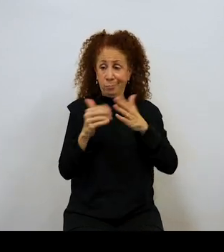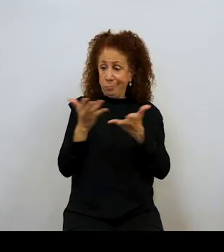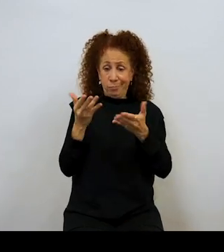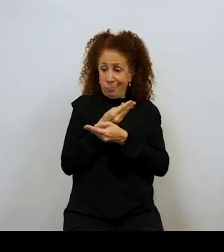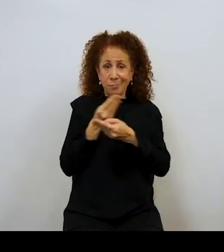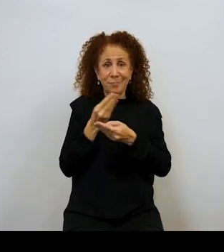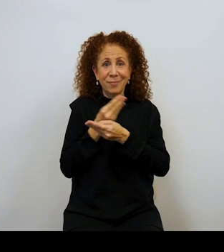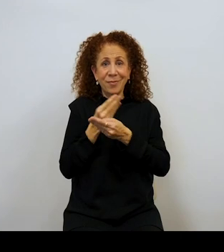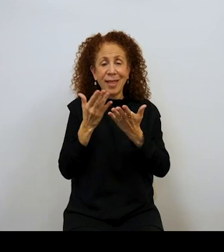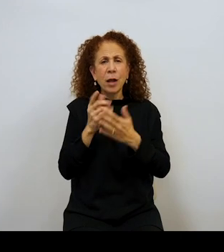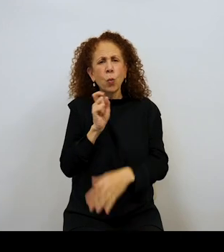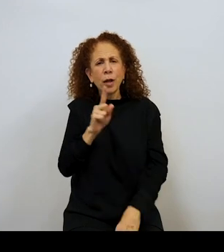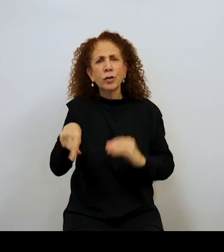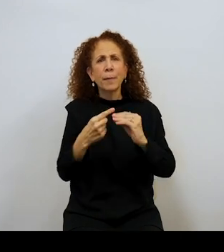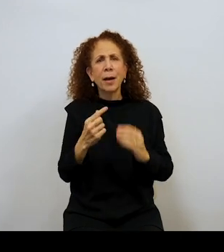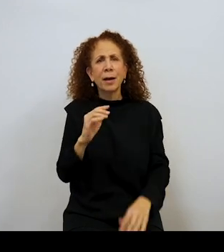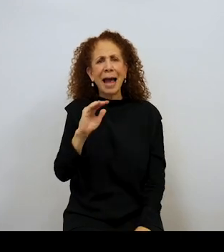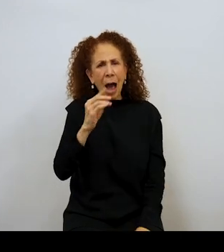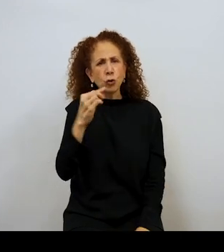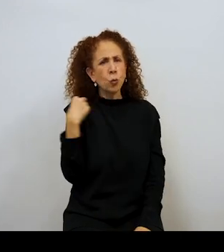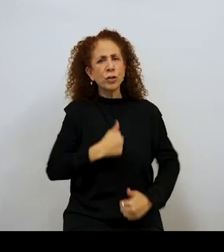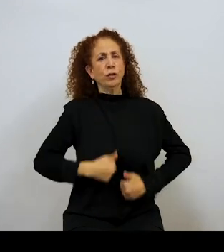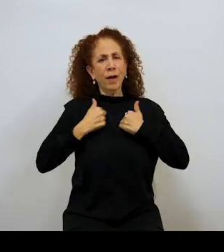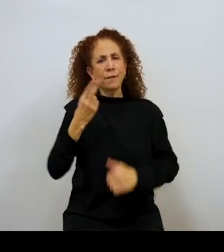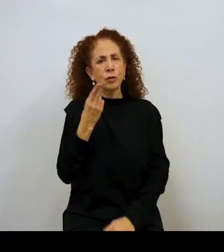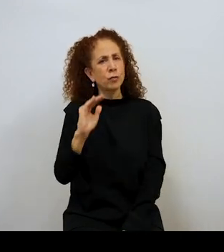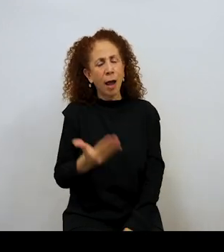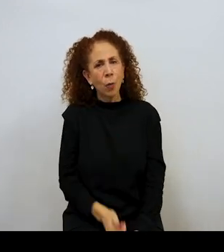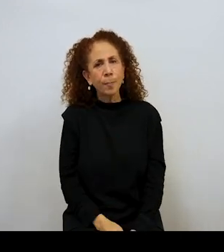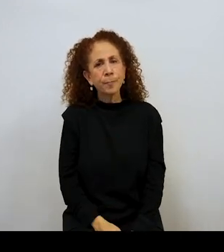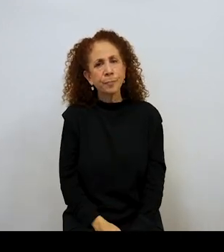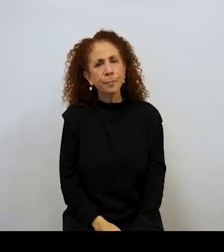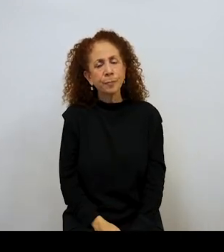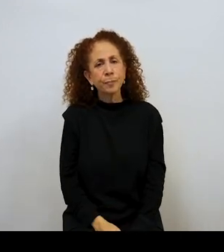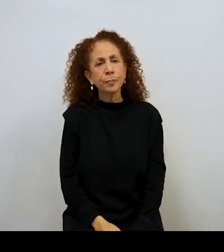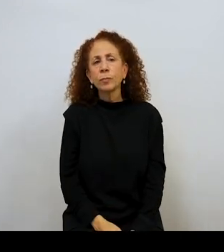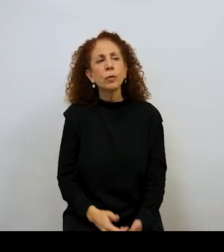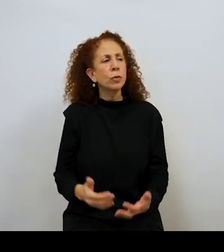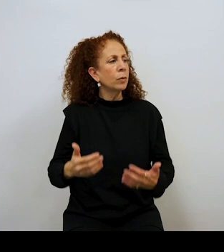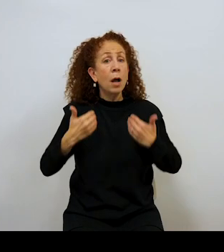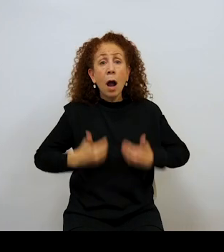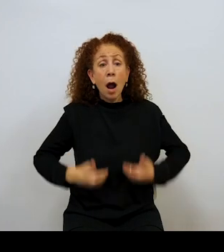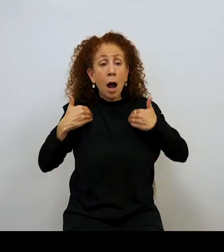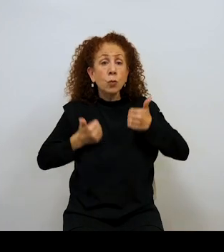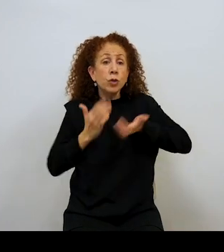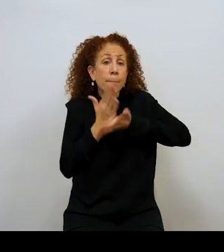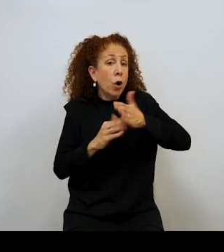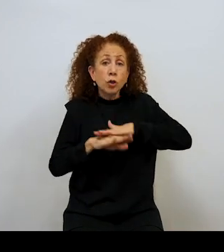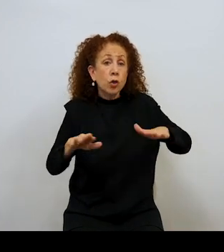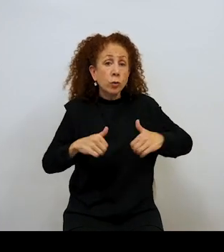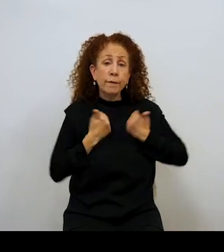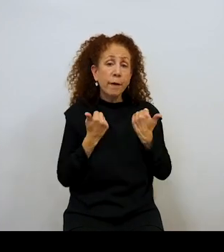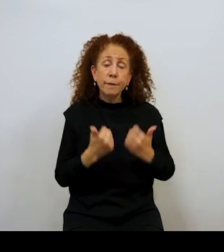that overwhelming question of how do we survive history? Mm-hmm. And what bits of us don't survive it?